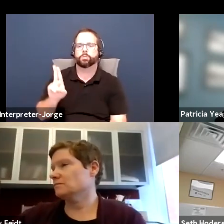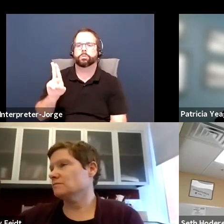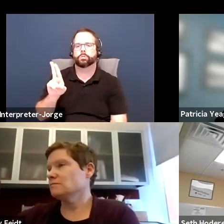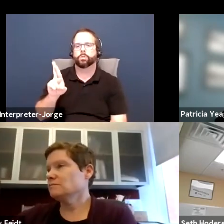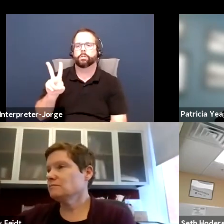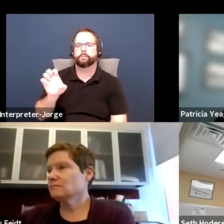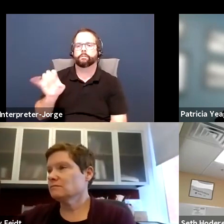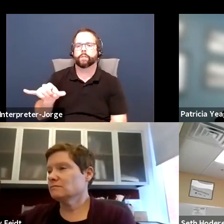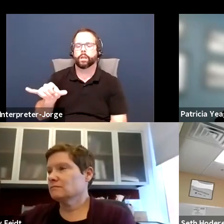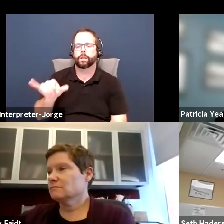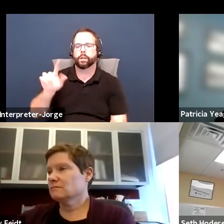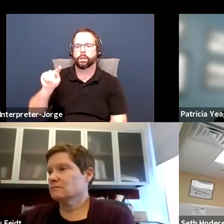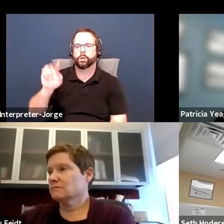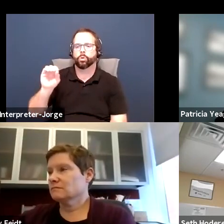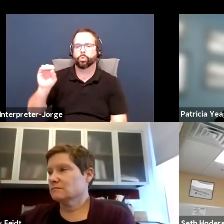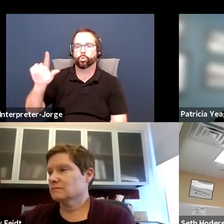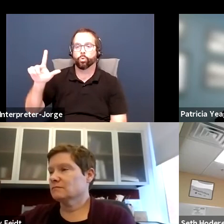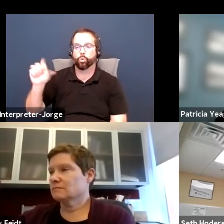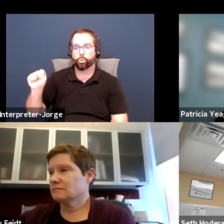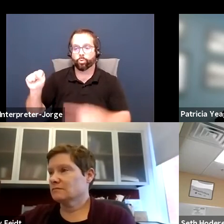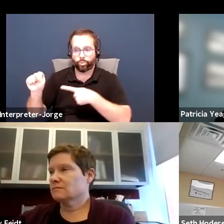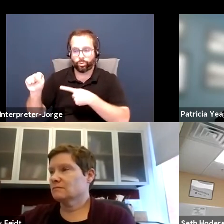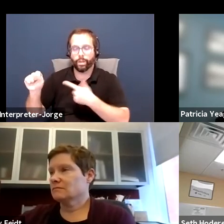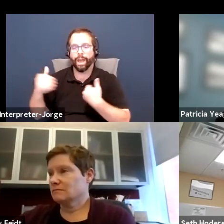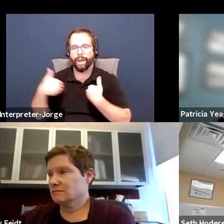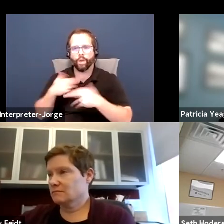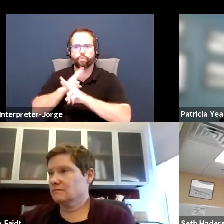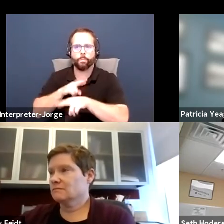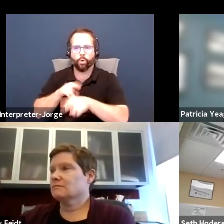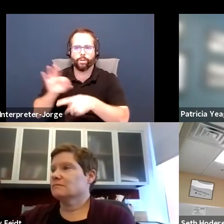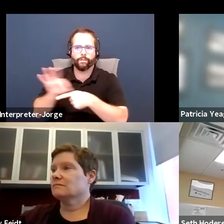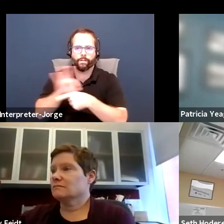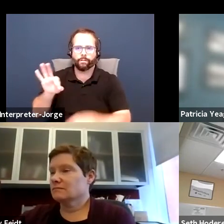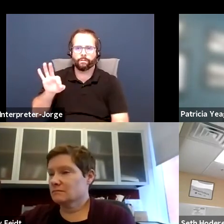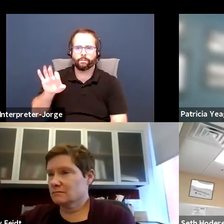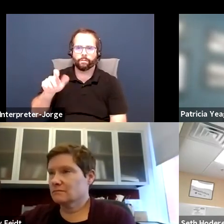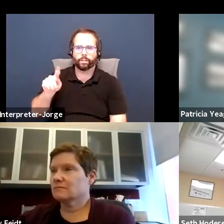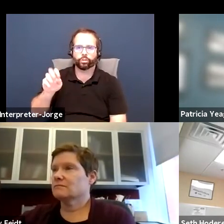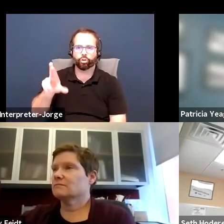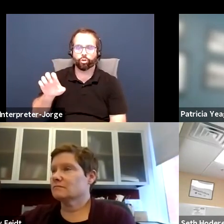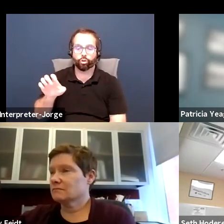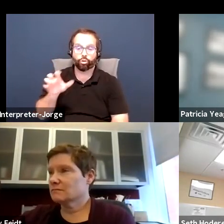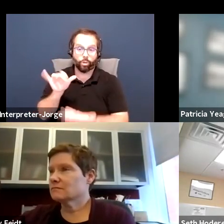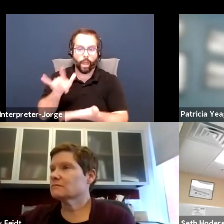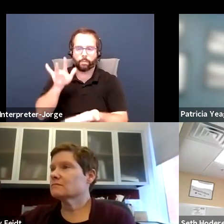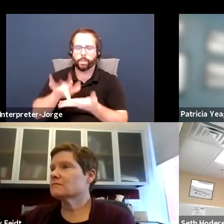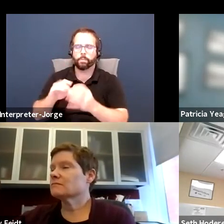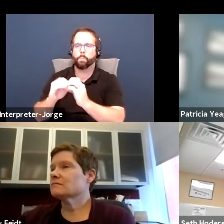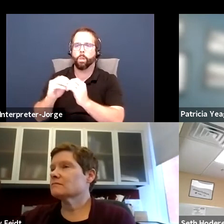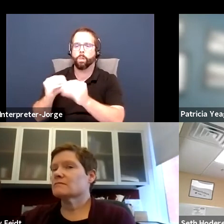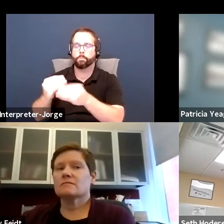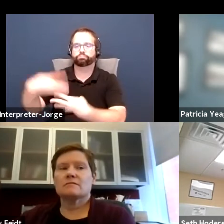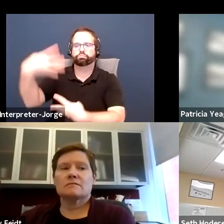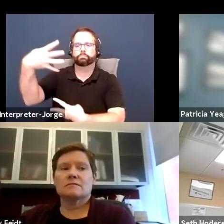feature. Things a little bit easier if you're just looking to get started, and so they can pull together these